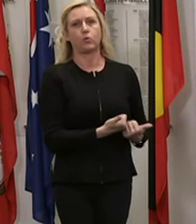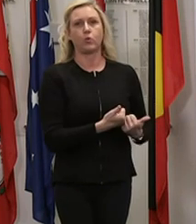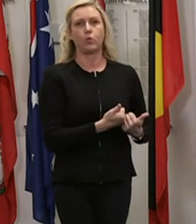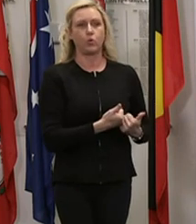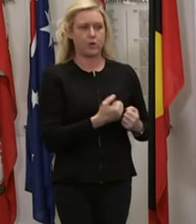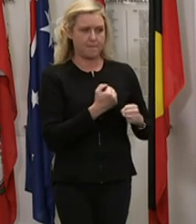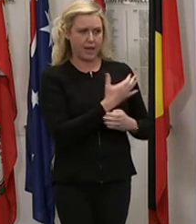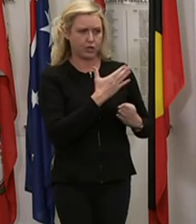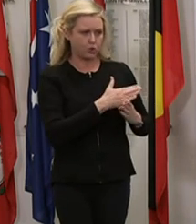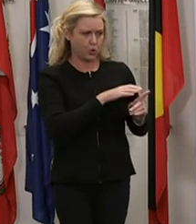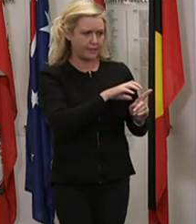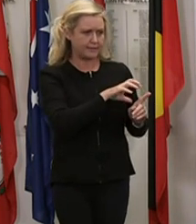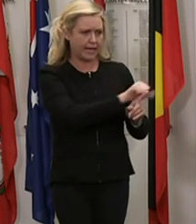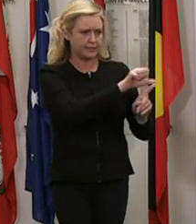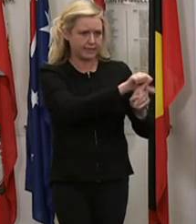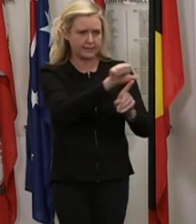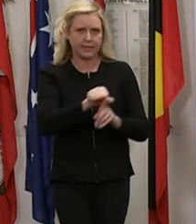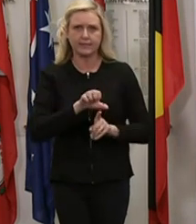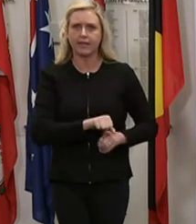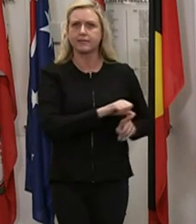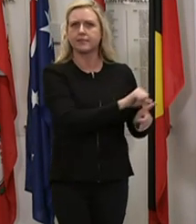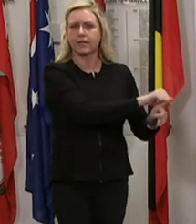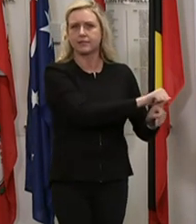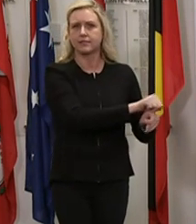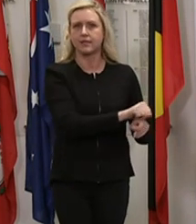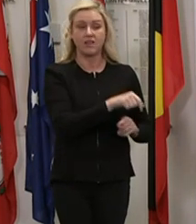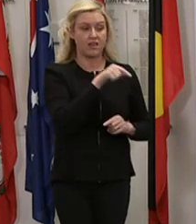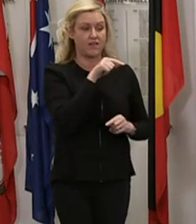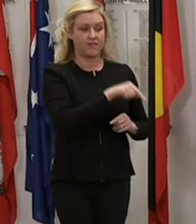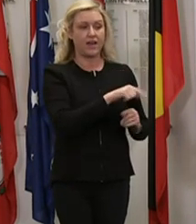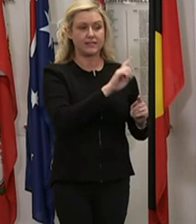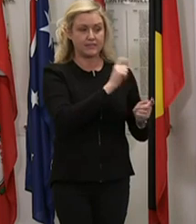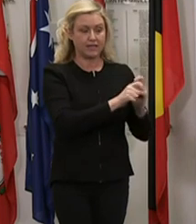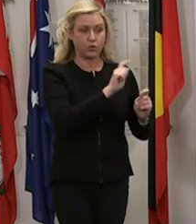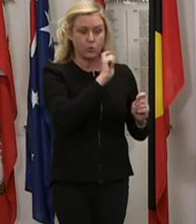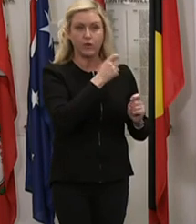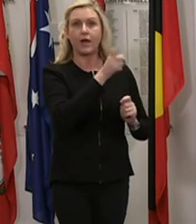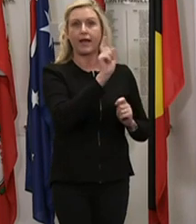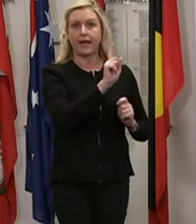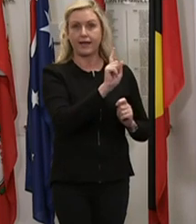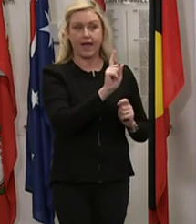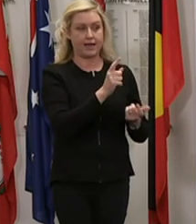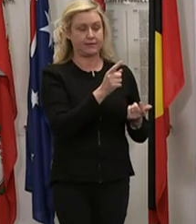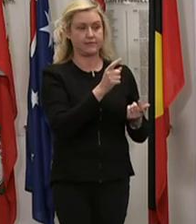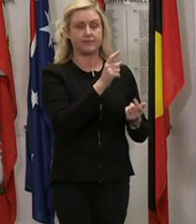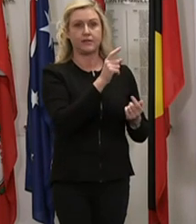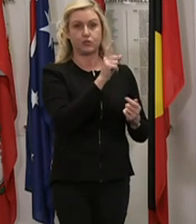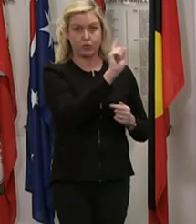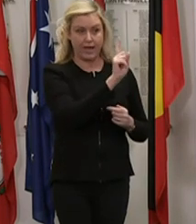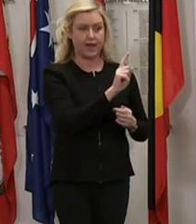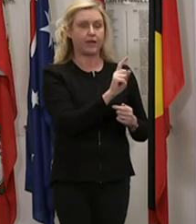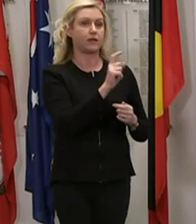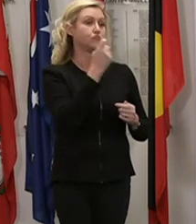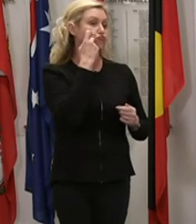not missing any undetected community transmission. The results of that testing will flow through today, yesterday and today, and in